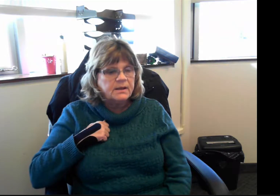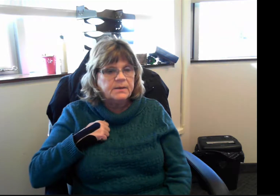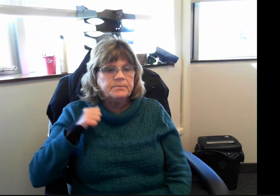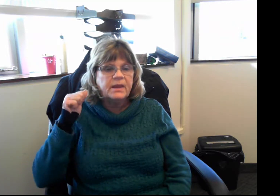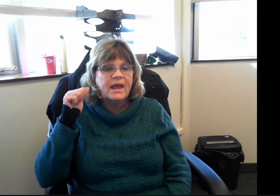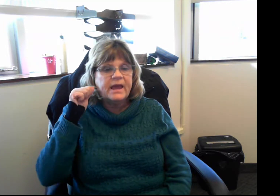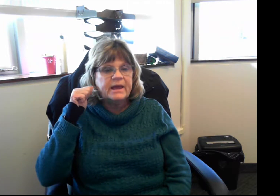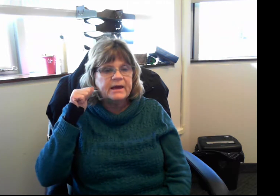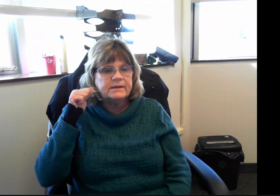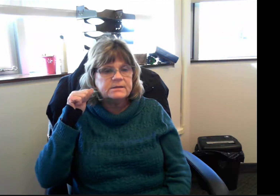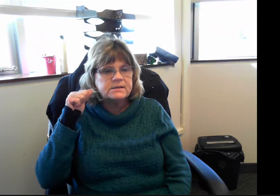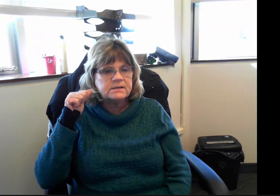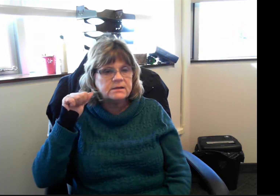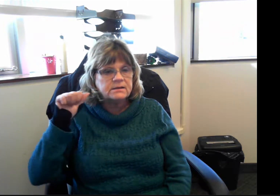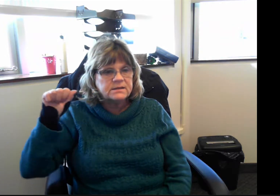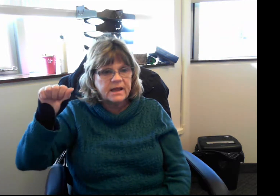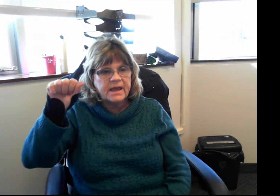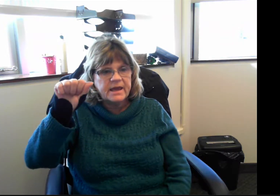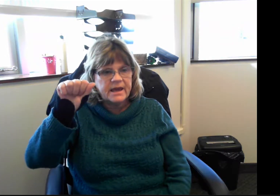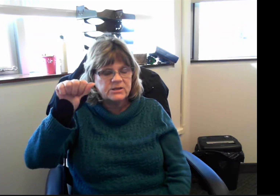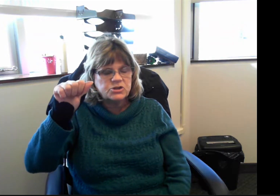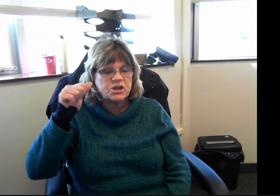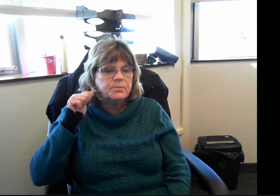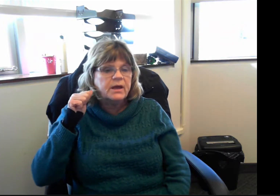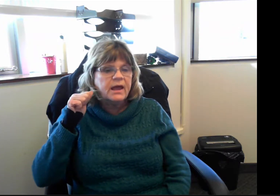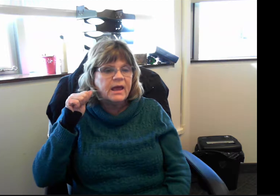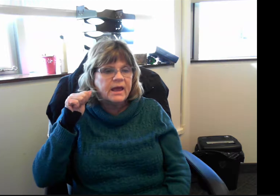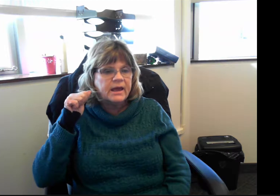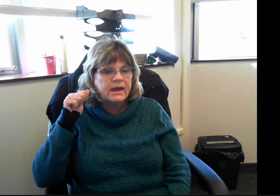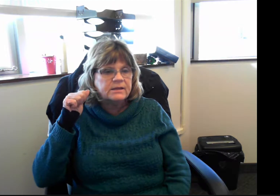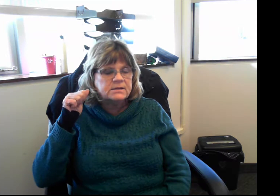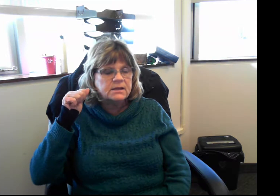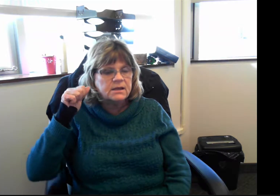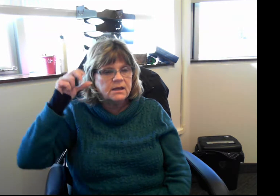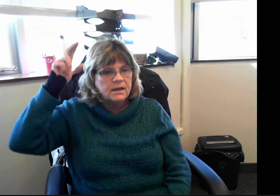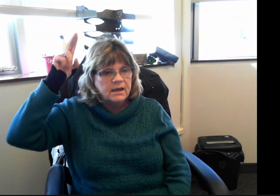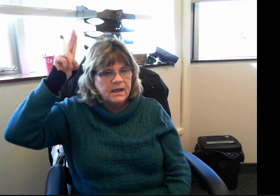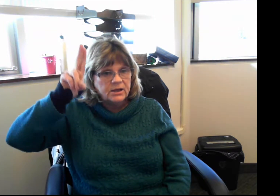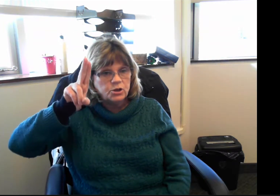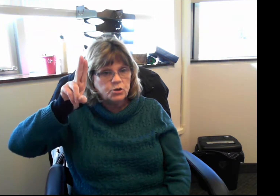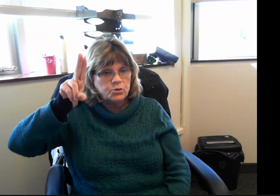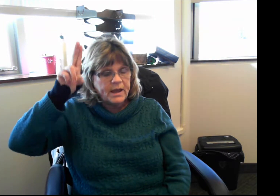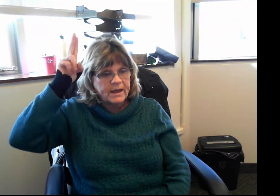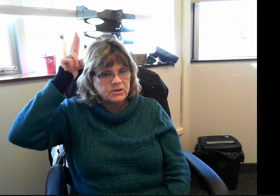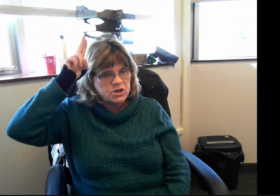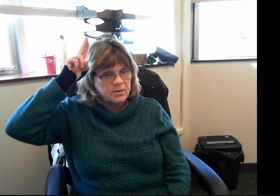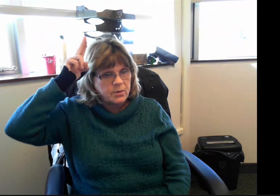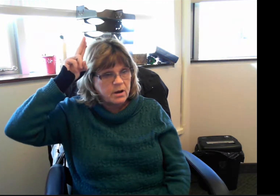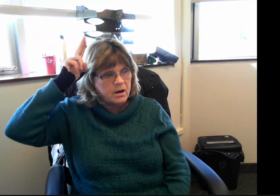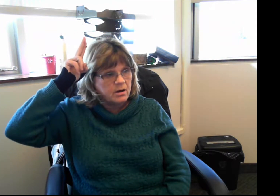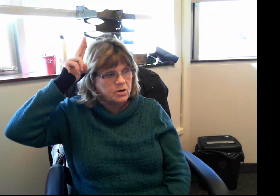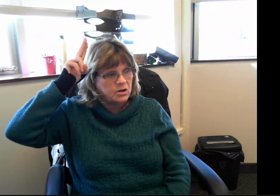Okay, aunt, it's an A hand shape, aunt, and a U hand shape,